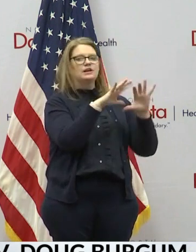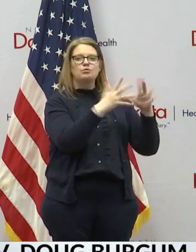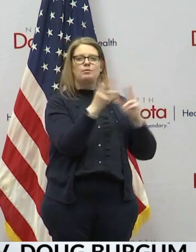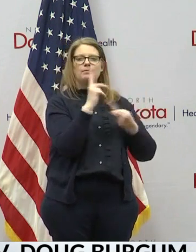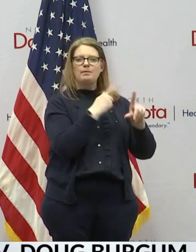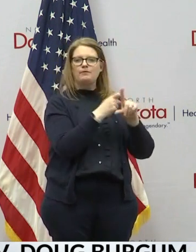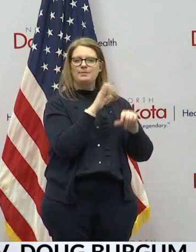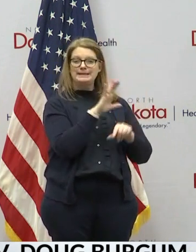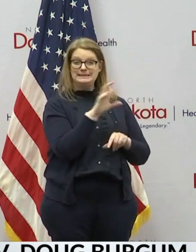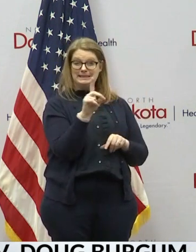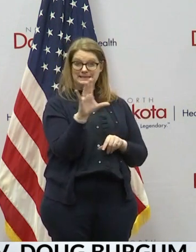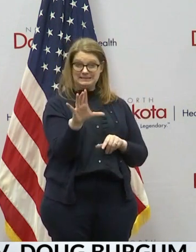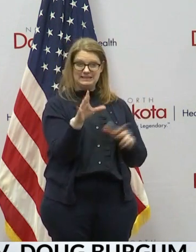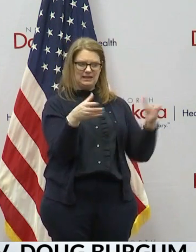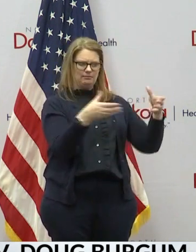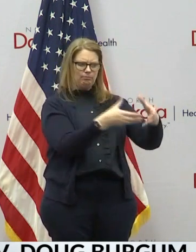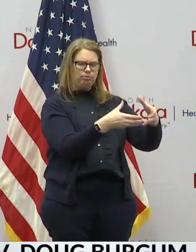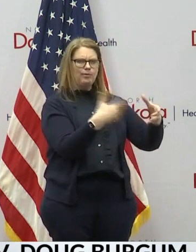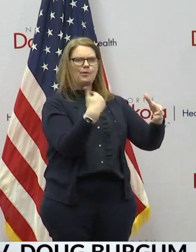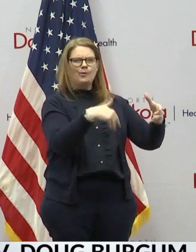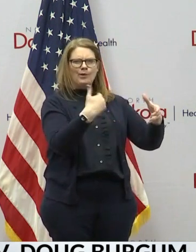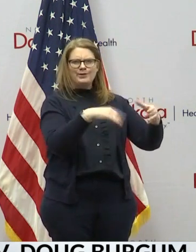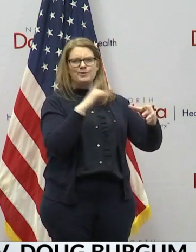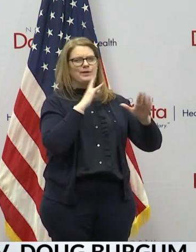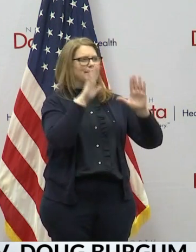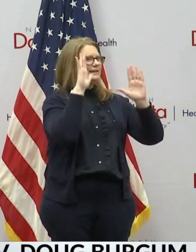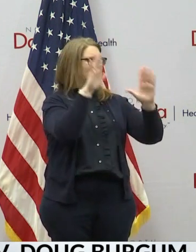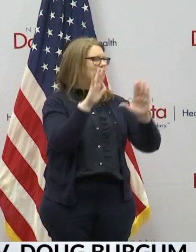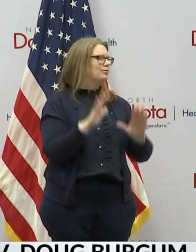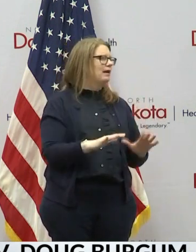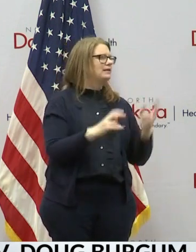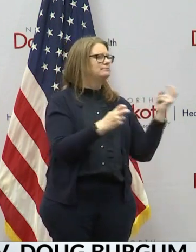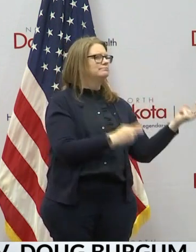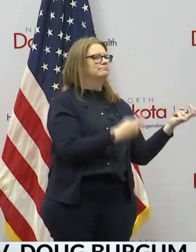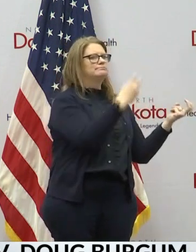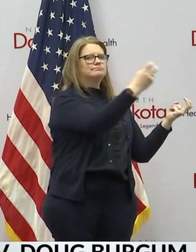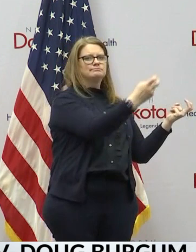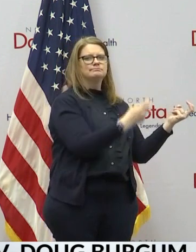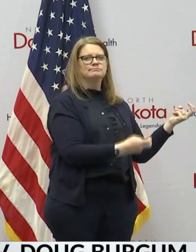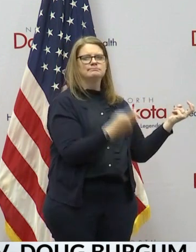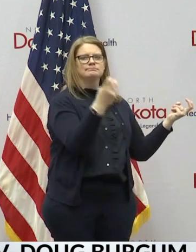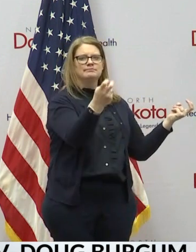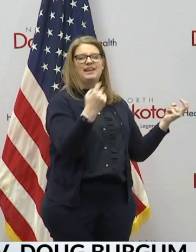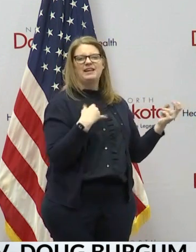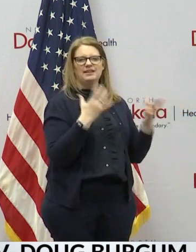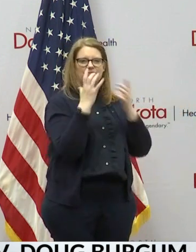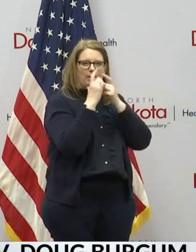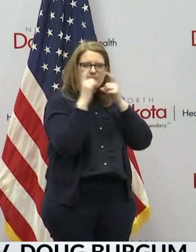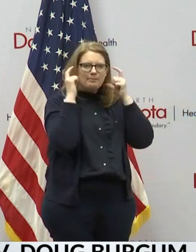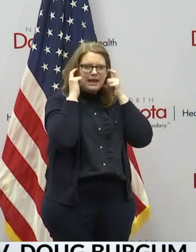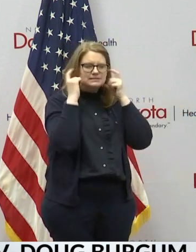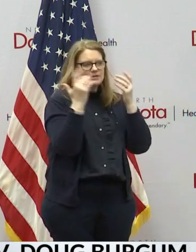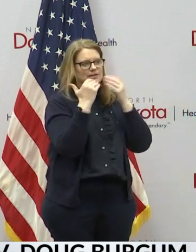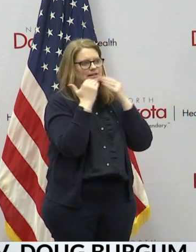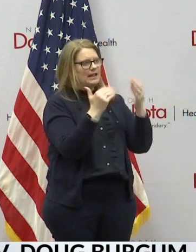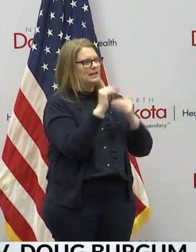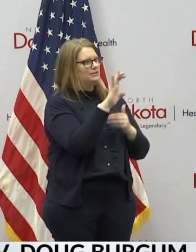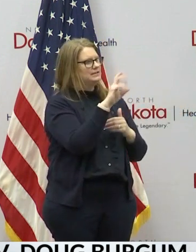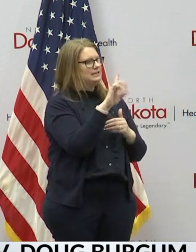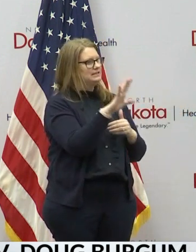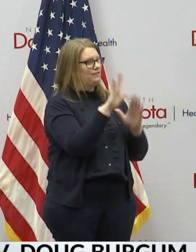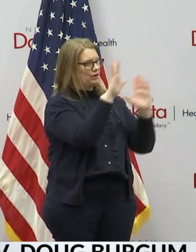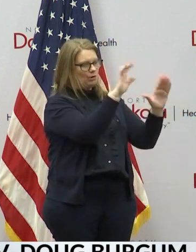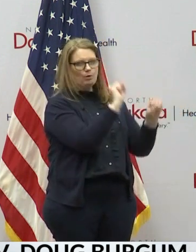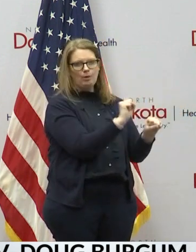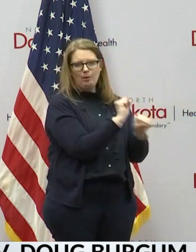CDC. They're all doing an excellent job on spacing and looking great in their masks. And so thank you, CDC, for your great work.